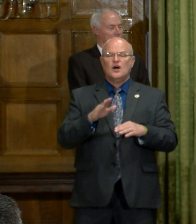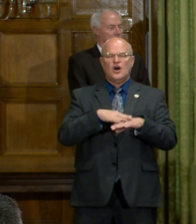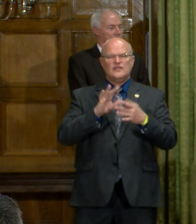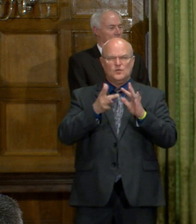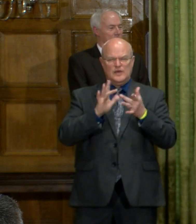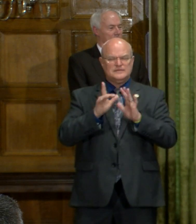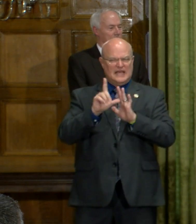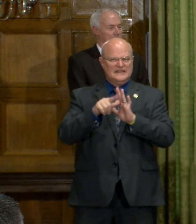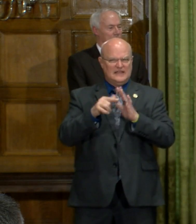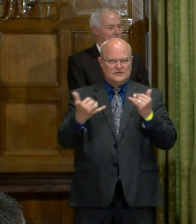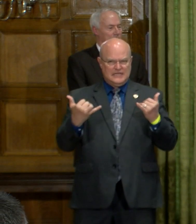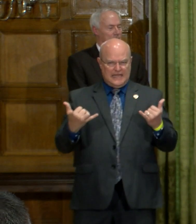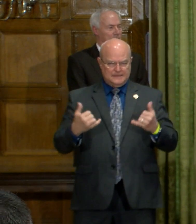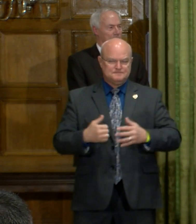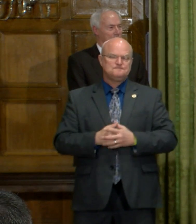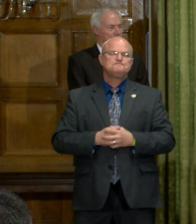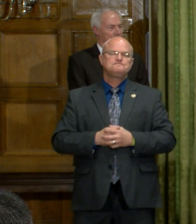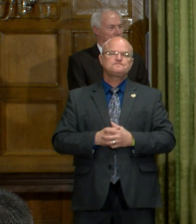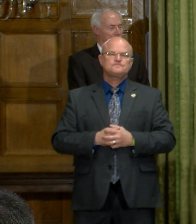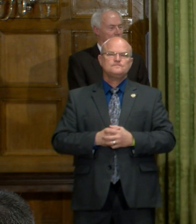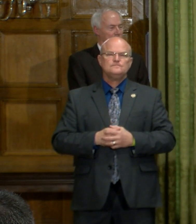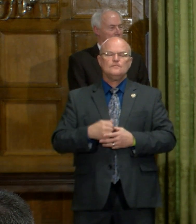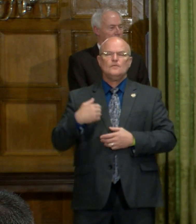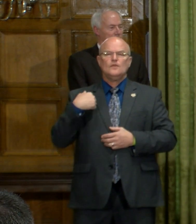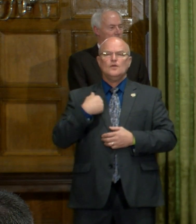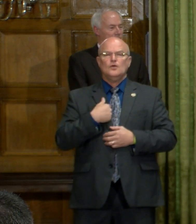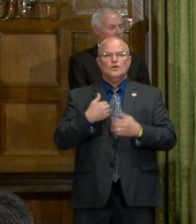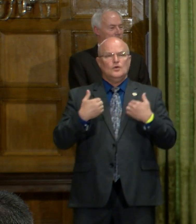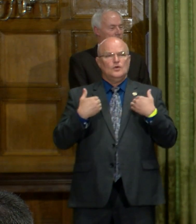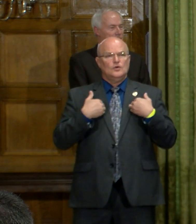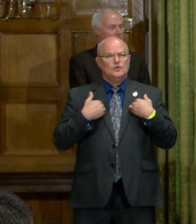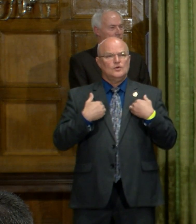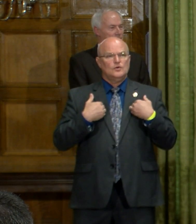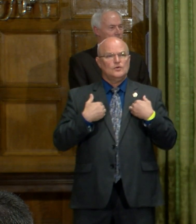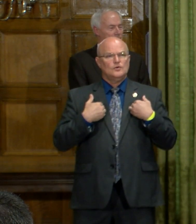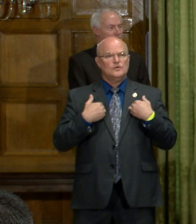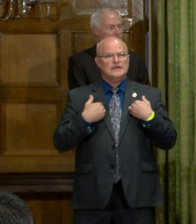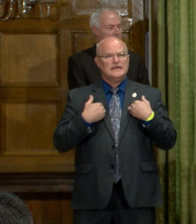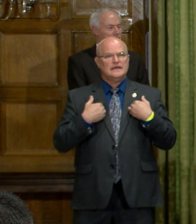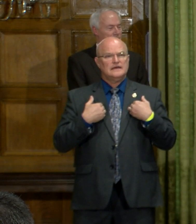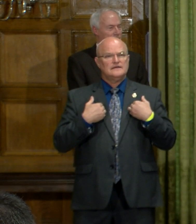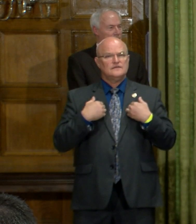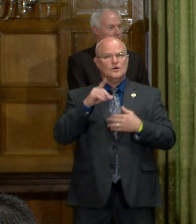be on our website later today. We have